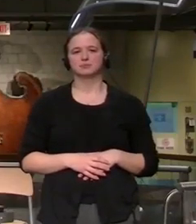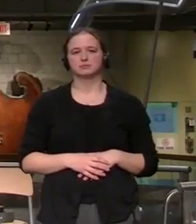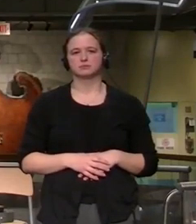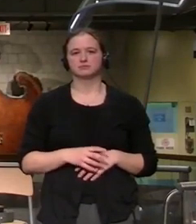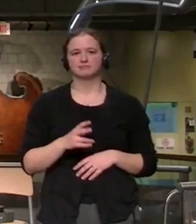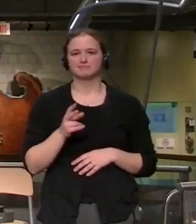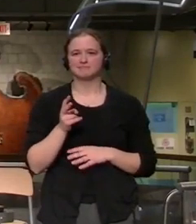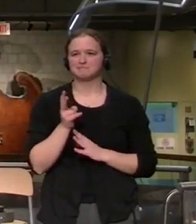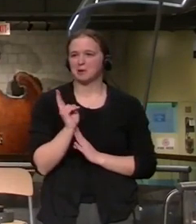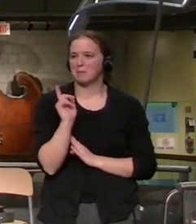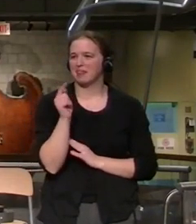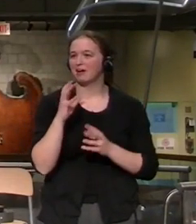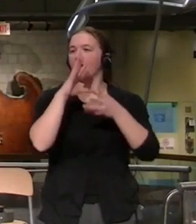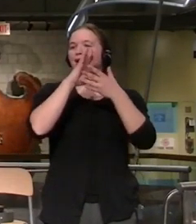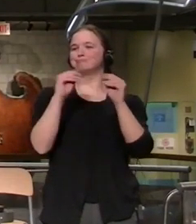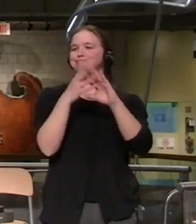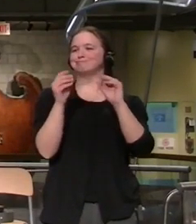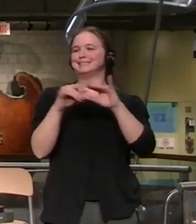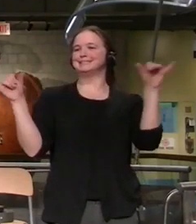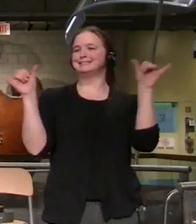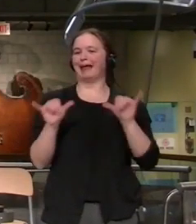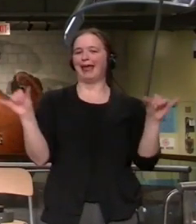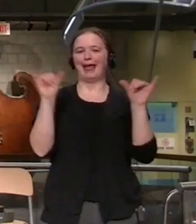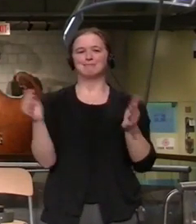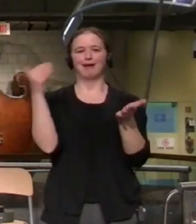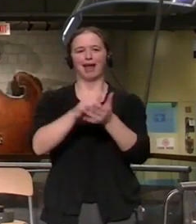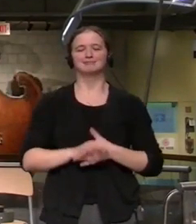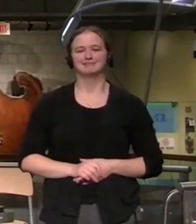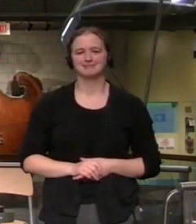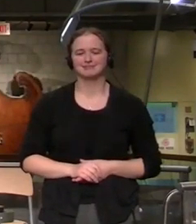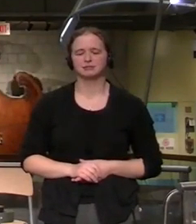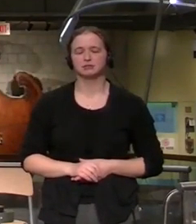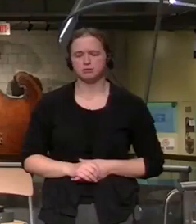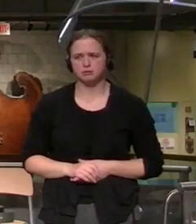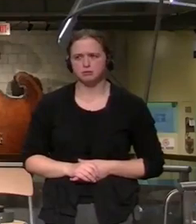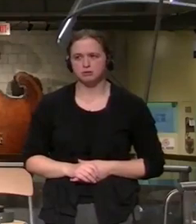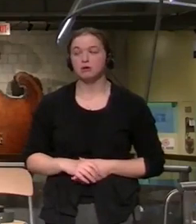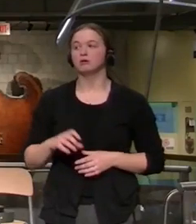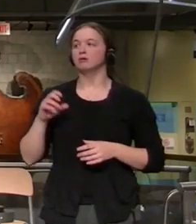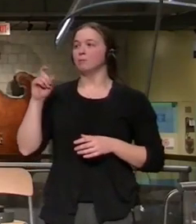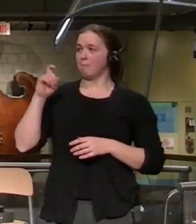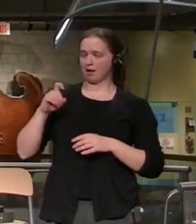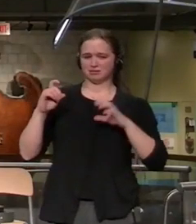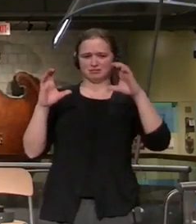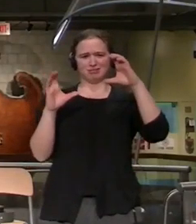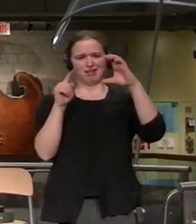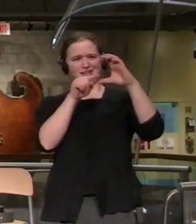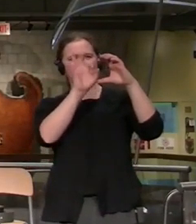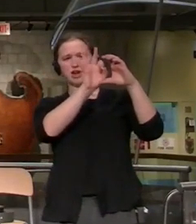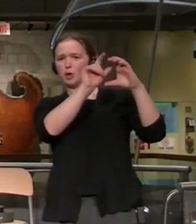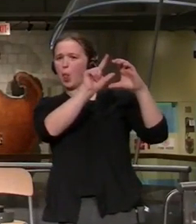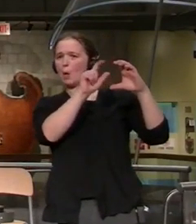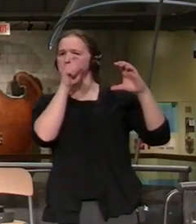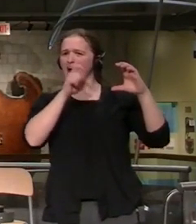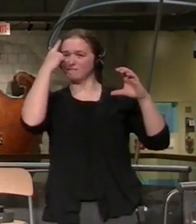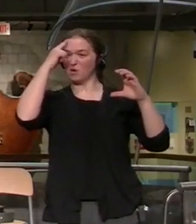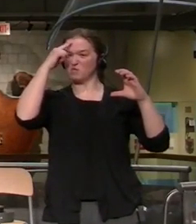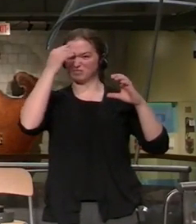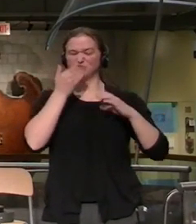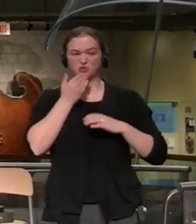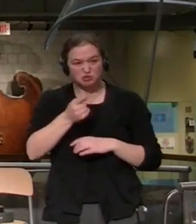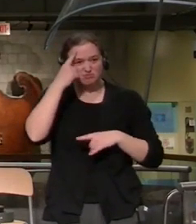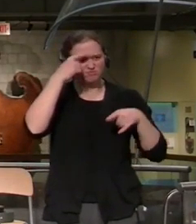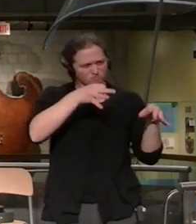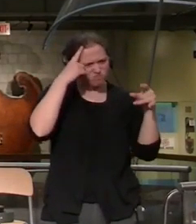memories. Now, the idea here is that we need frontal lobes to make good decisions, but we also know that the memory center is